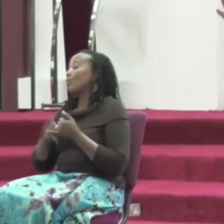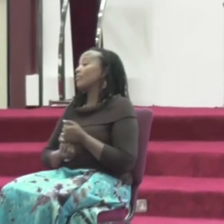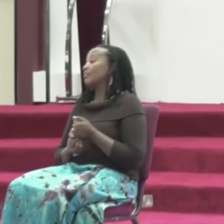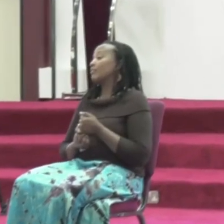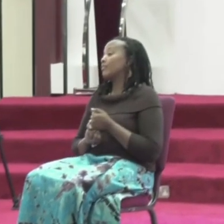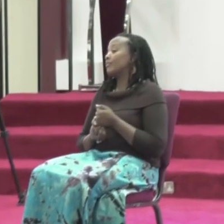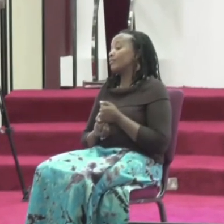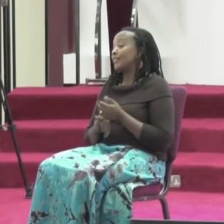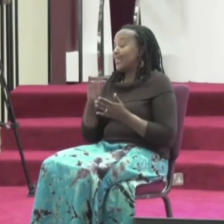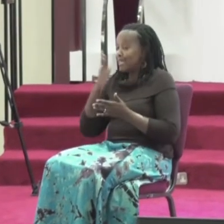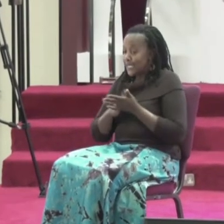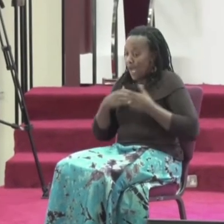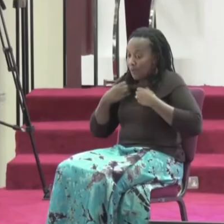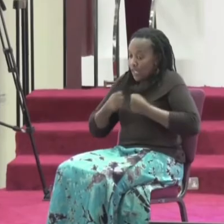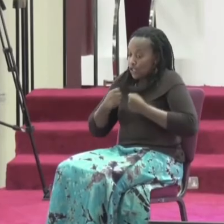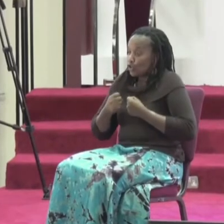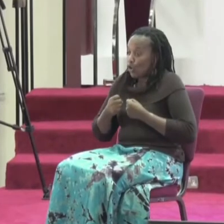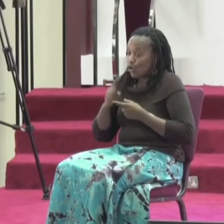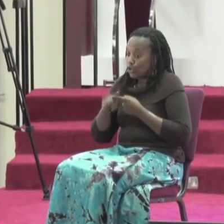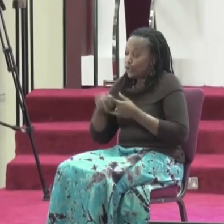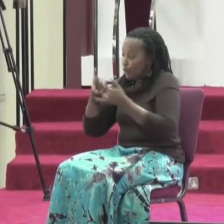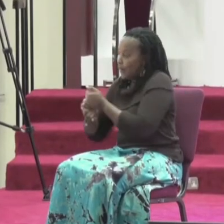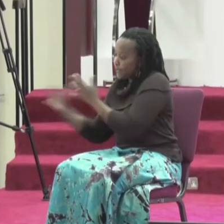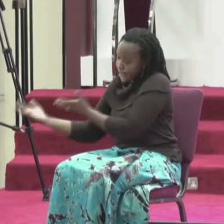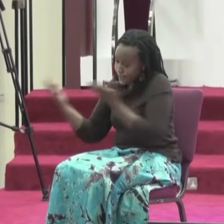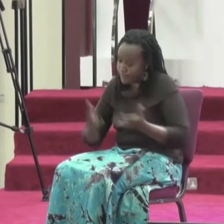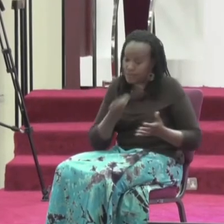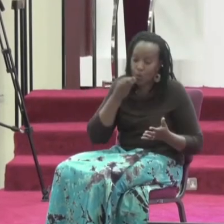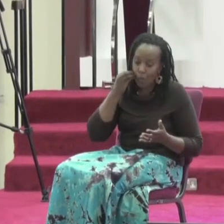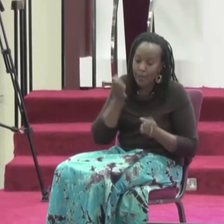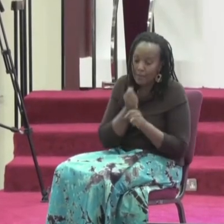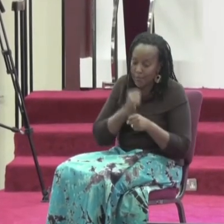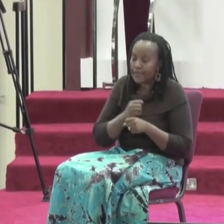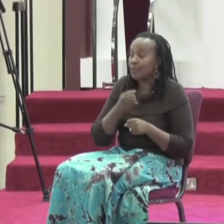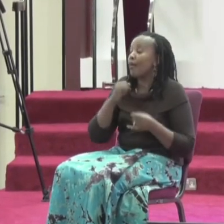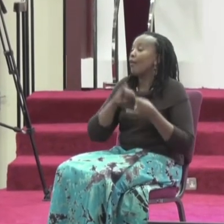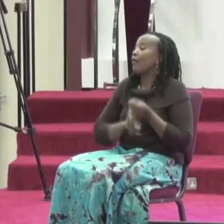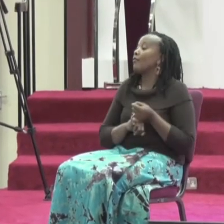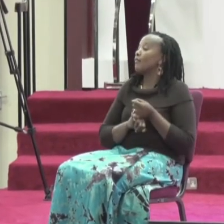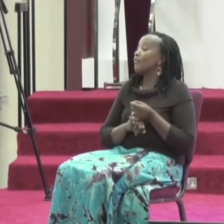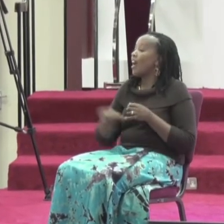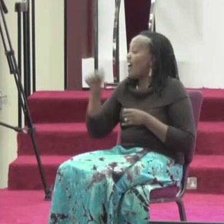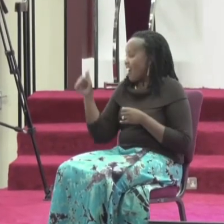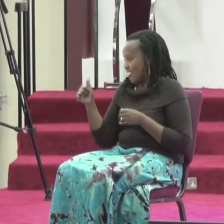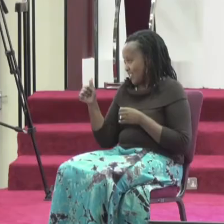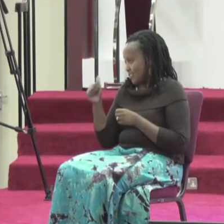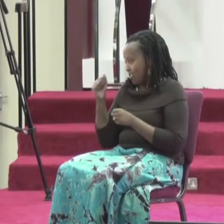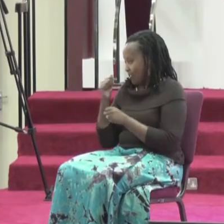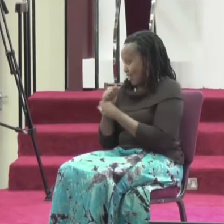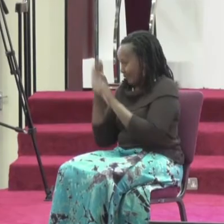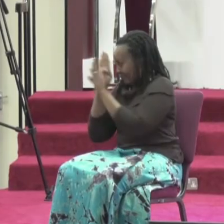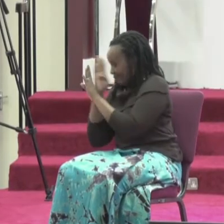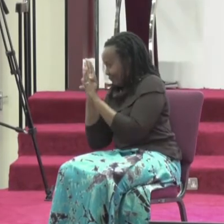Some are courageous enough to actually marry and bring home and make them their wives. Others, what do? They have